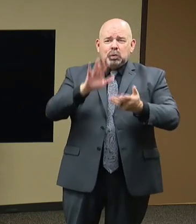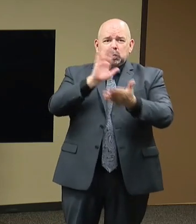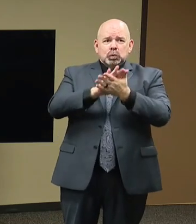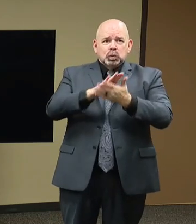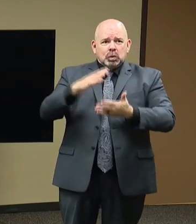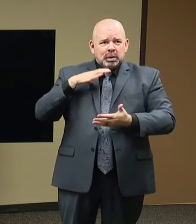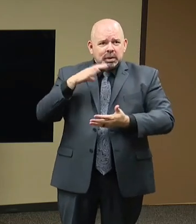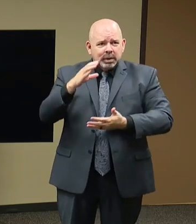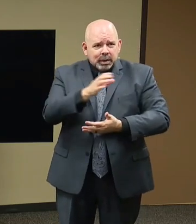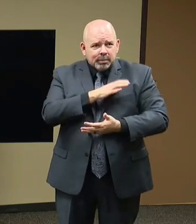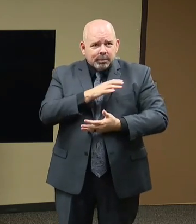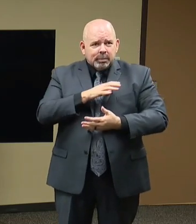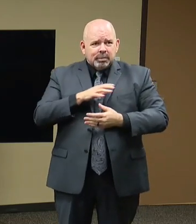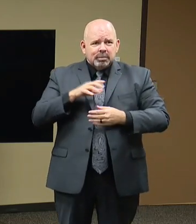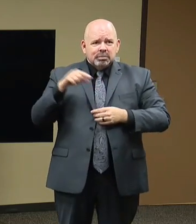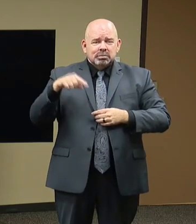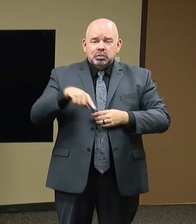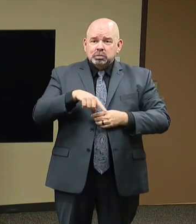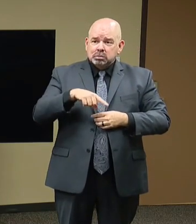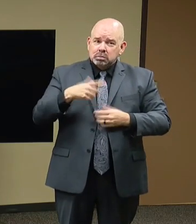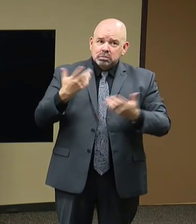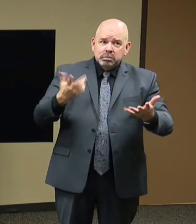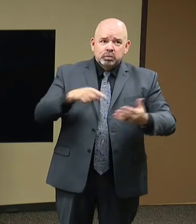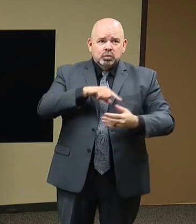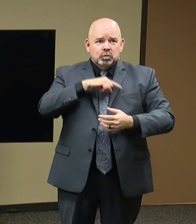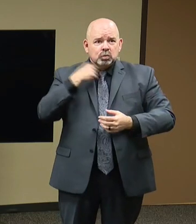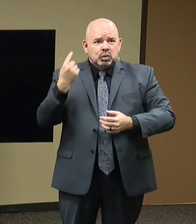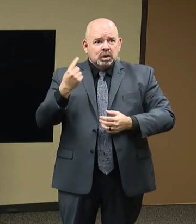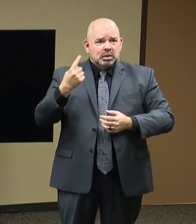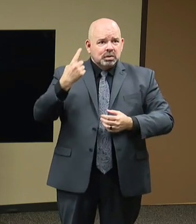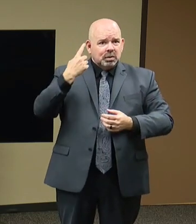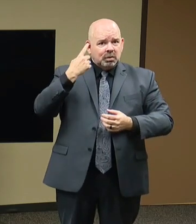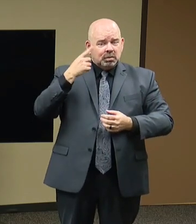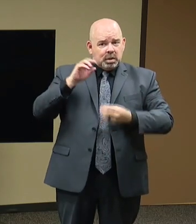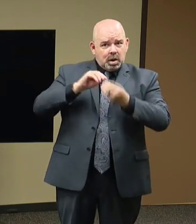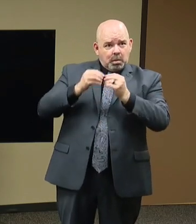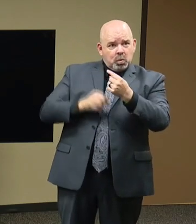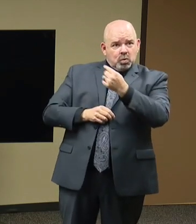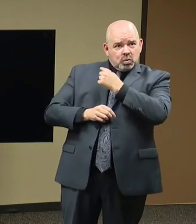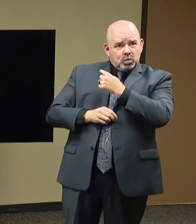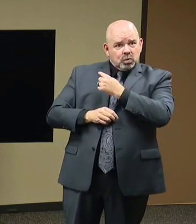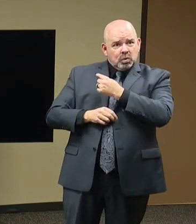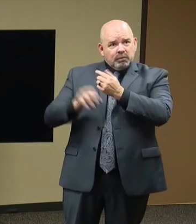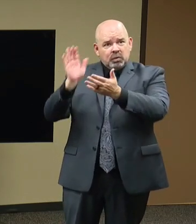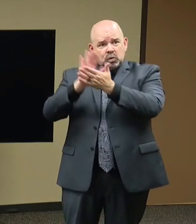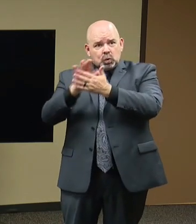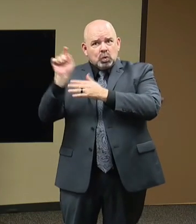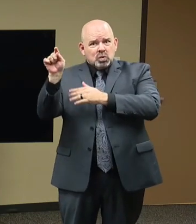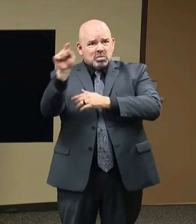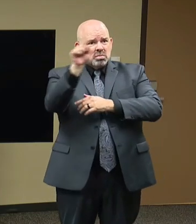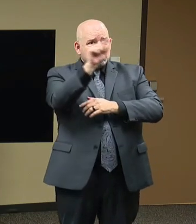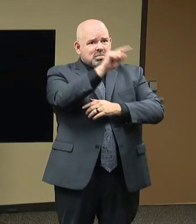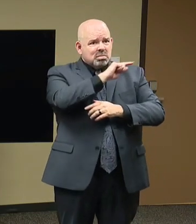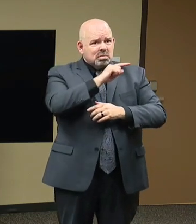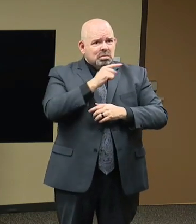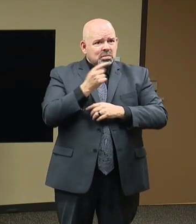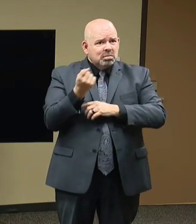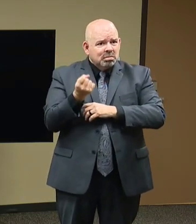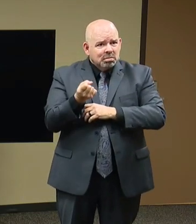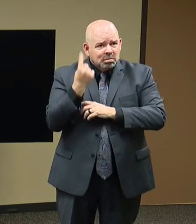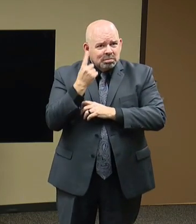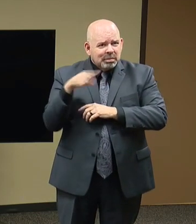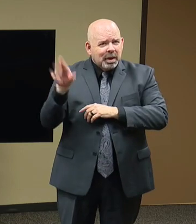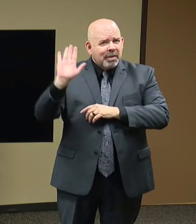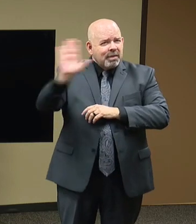this change and the variable you see within Dallas County of different school districts doing different things, what's the message to